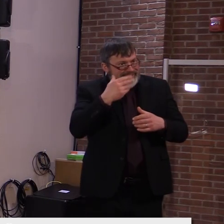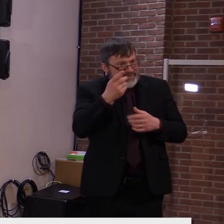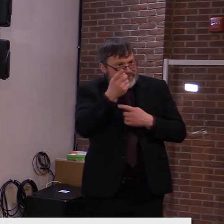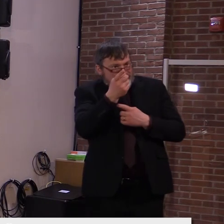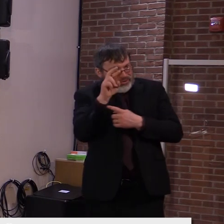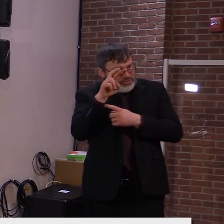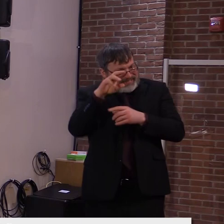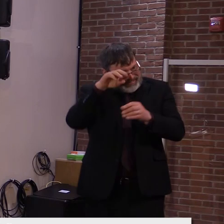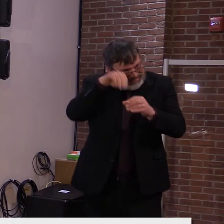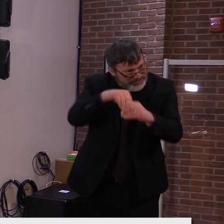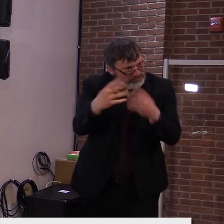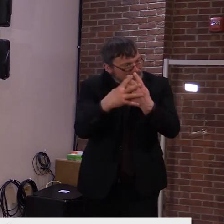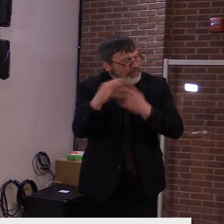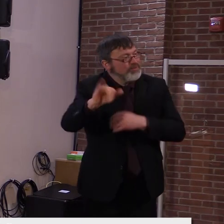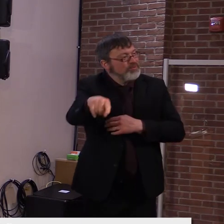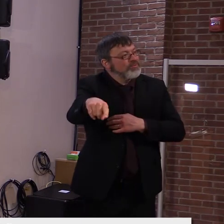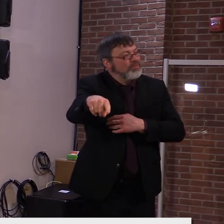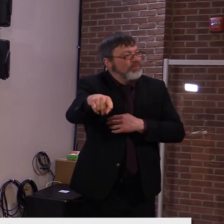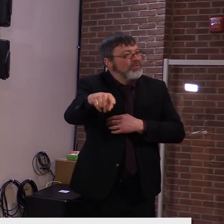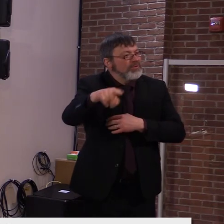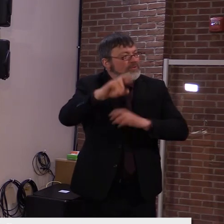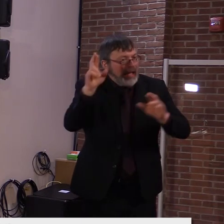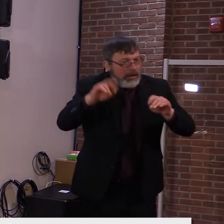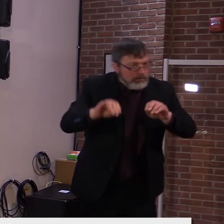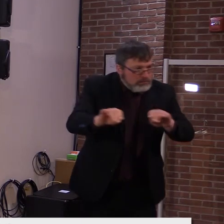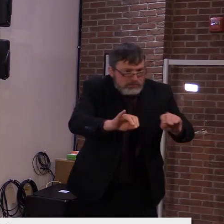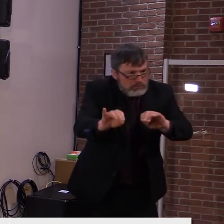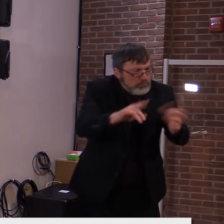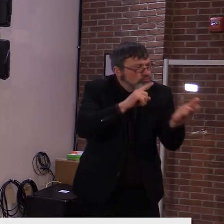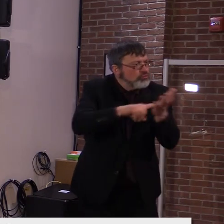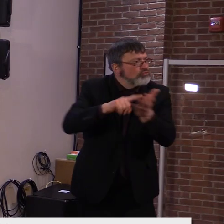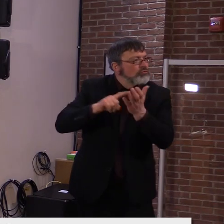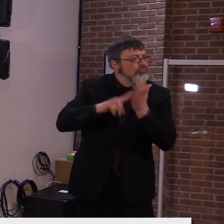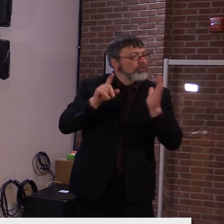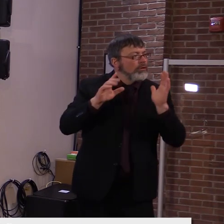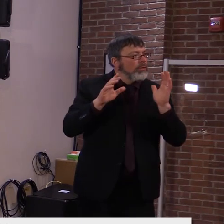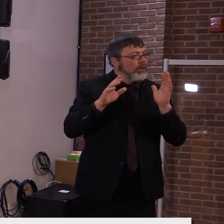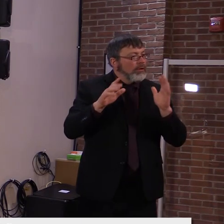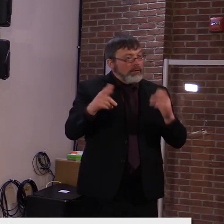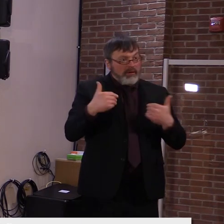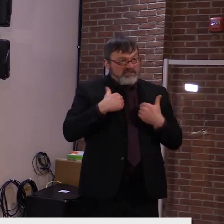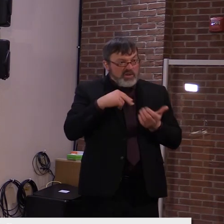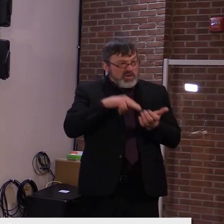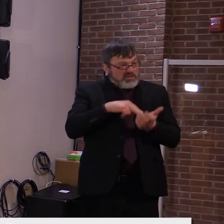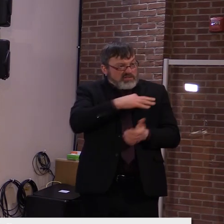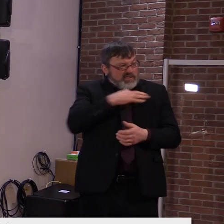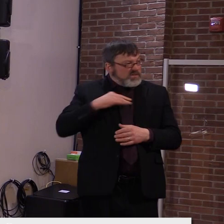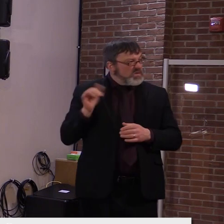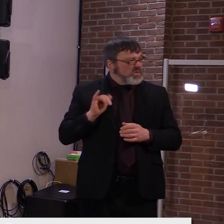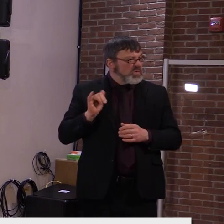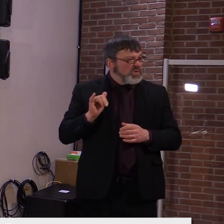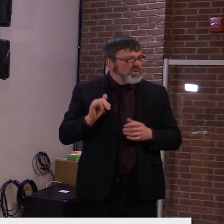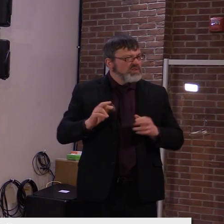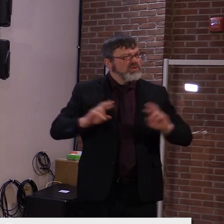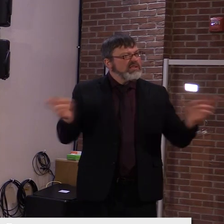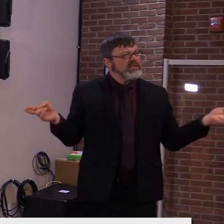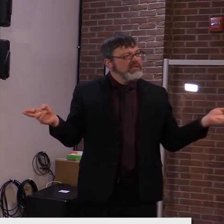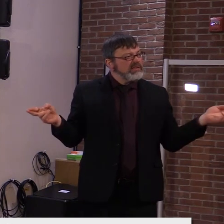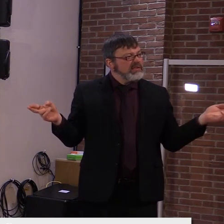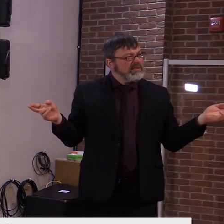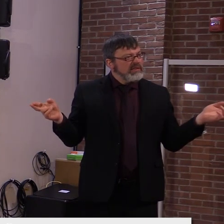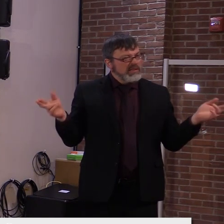in Newport right now. They've augmented their nursing staff in order to respond to this outbreak there.